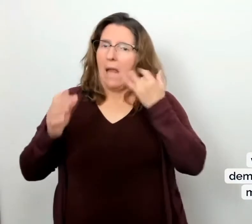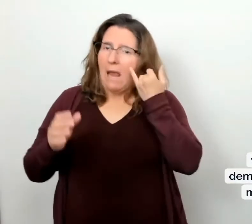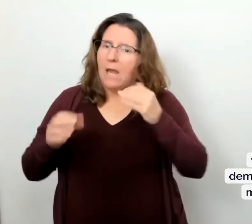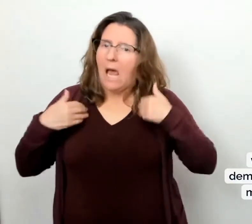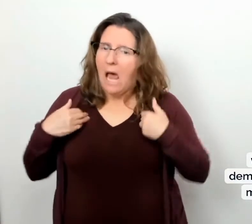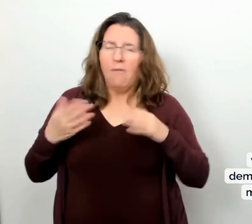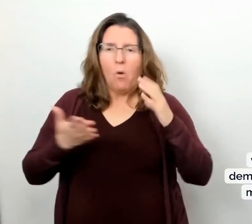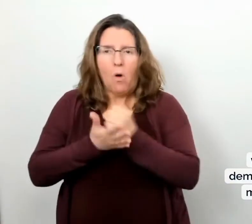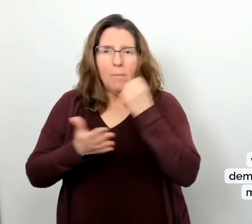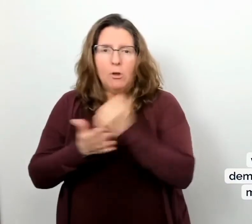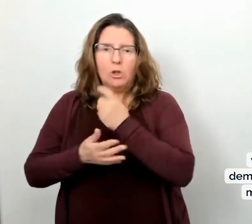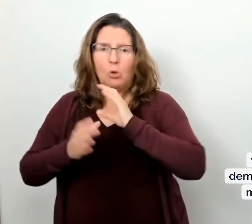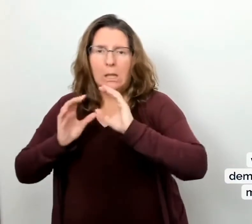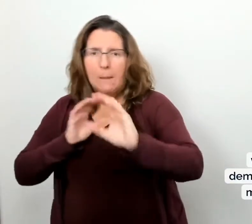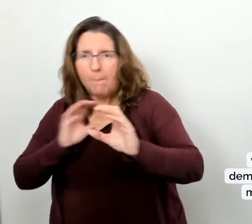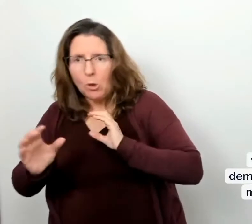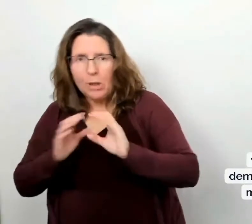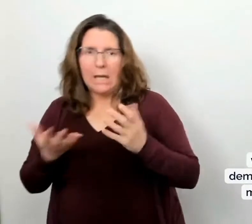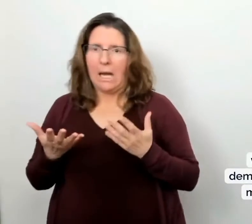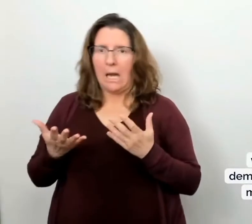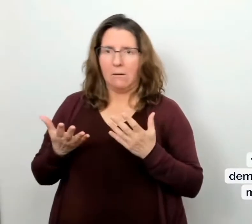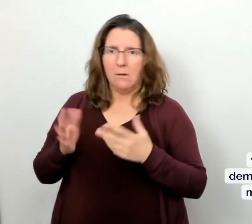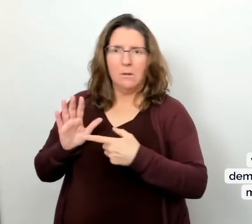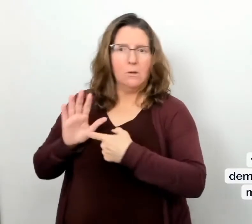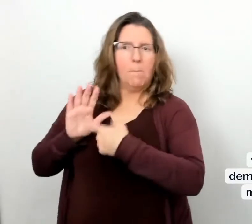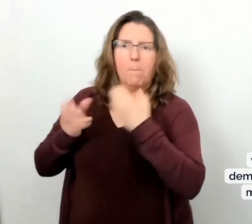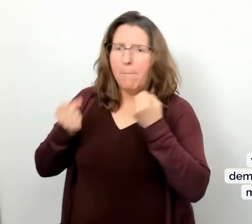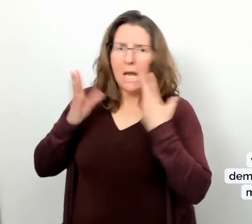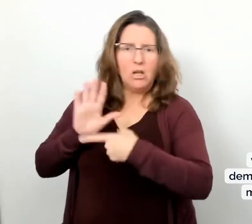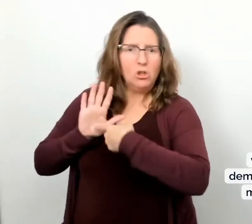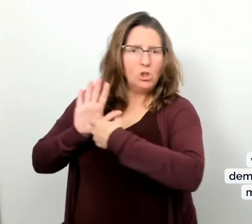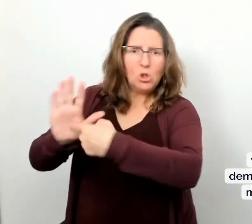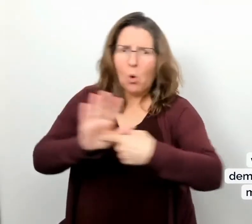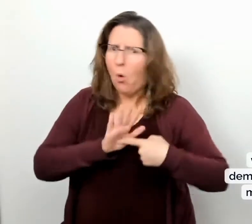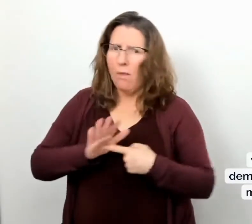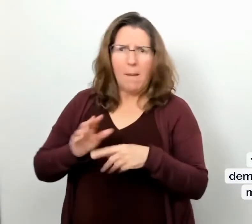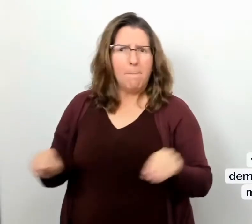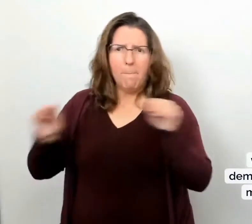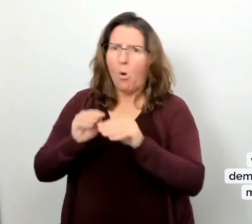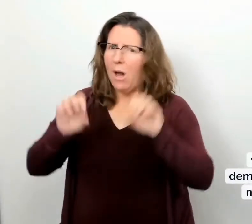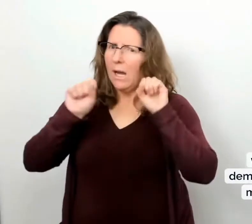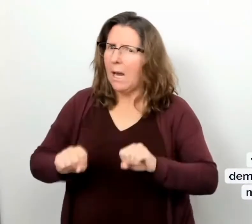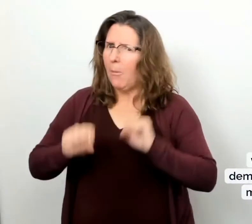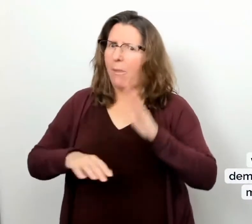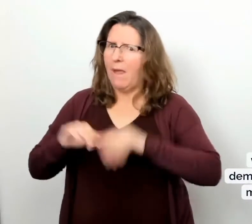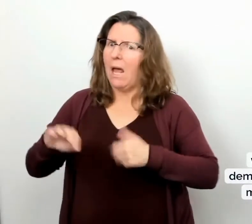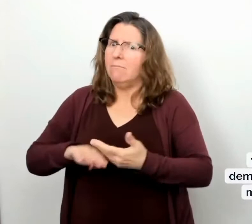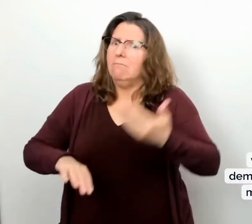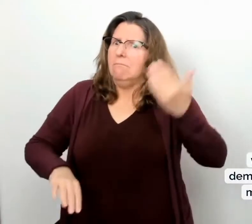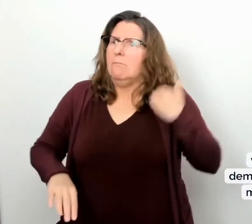The point is, given the opportunity to communicate, students were able to demonstrate they were much more capable